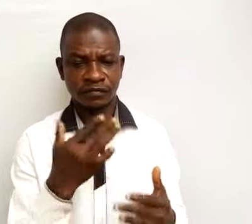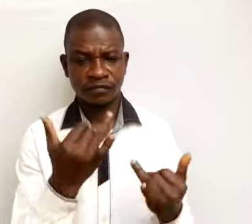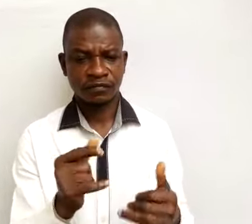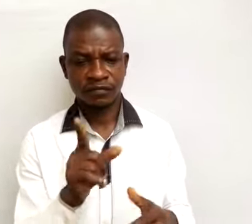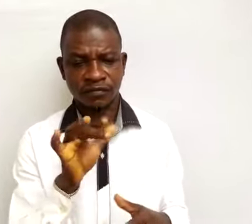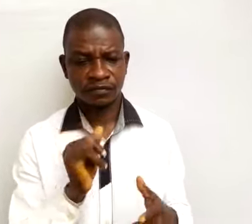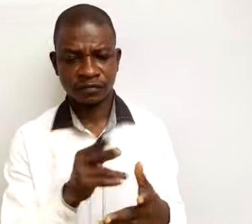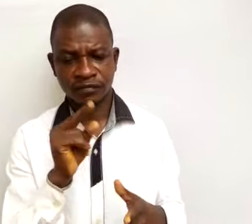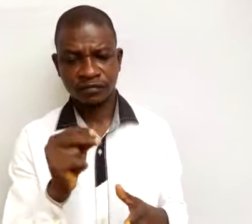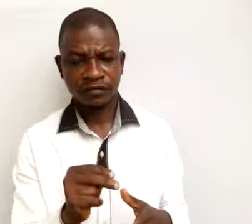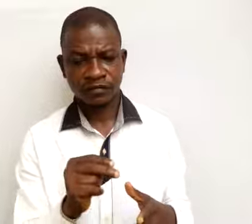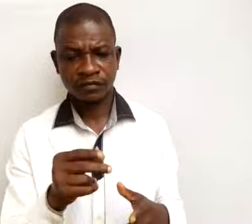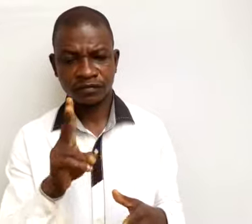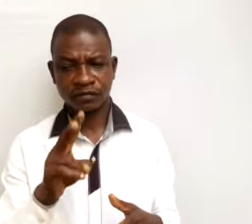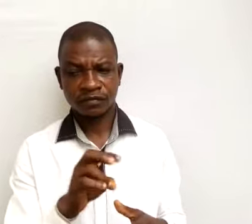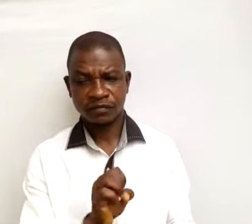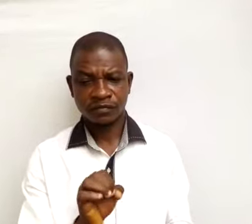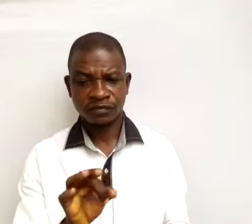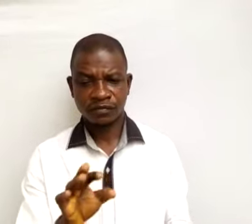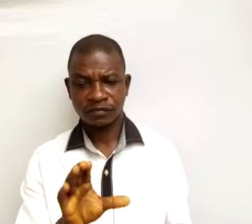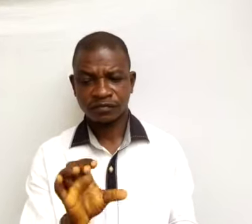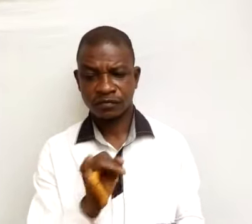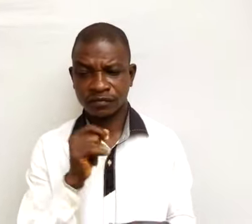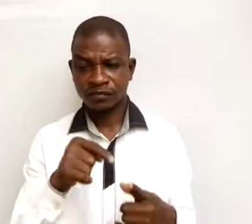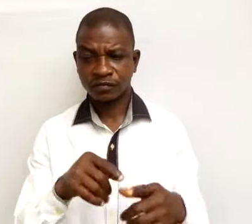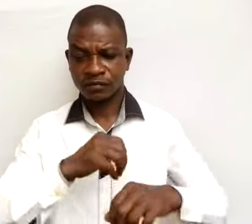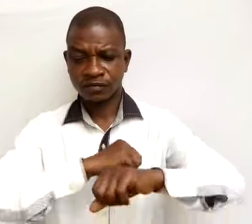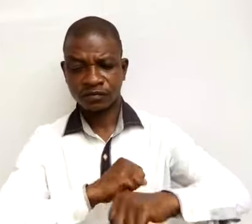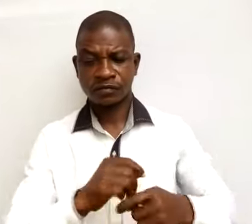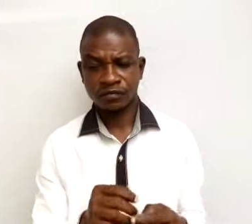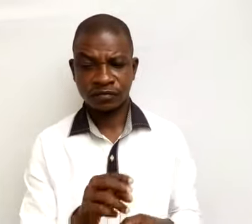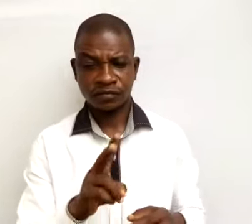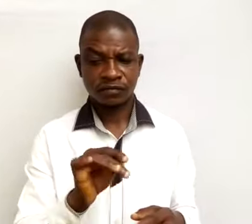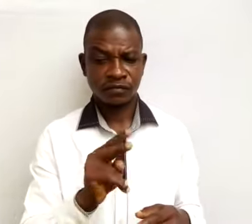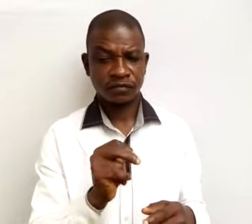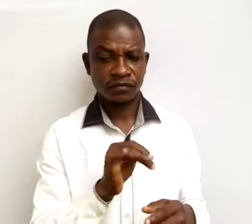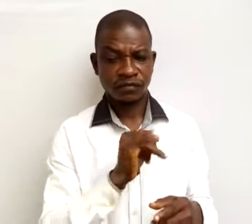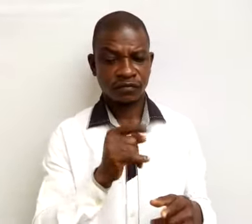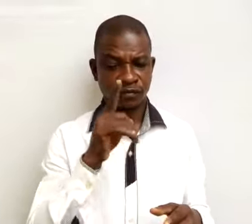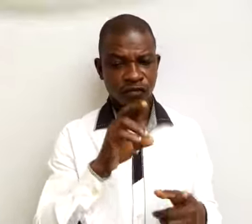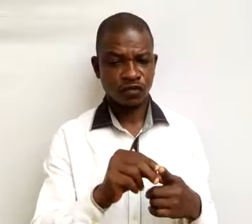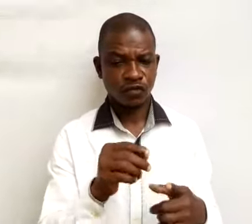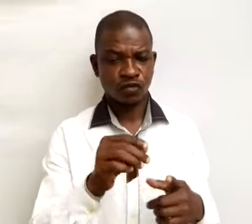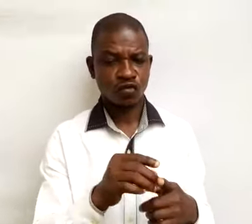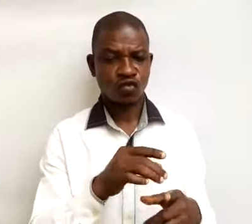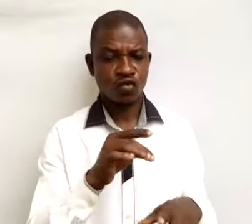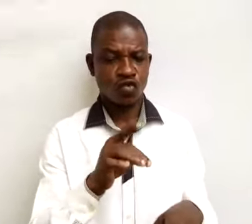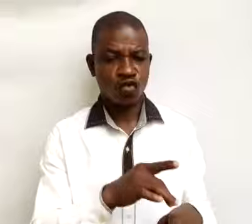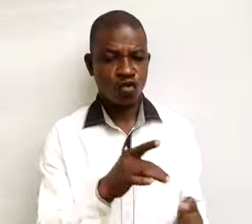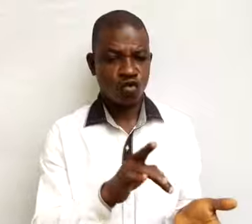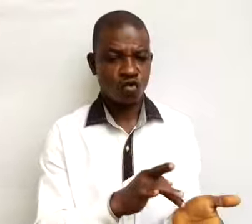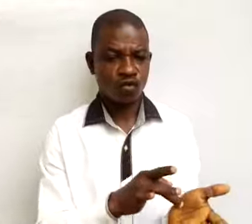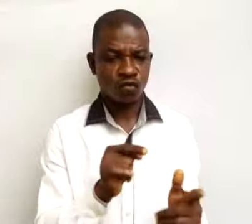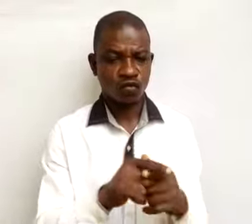there is no vaccine to prevent infection and no drugs to halt the